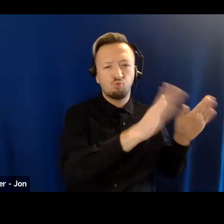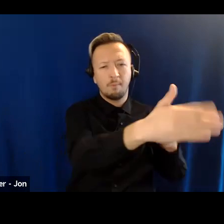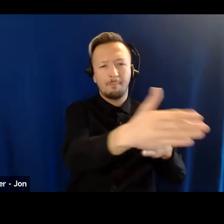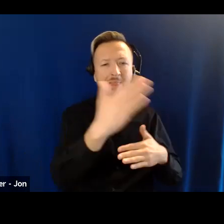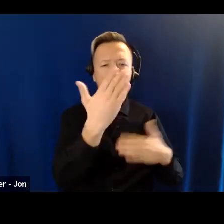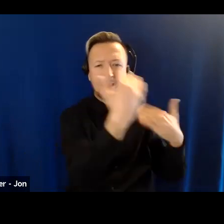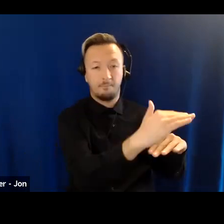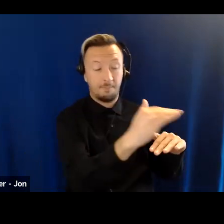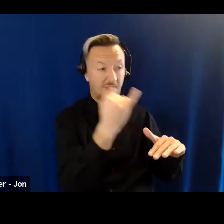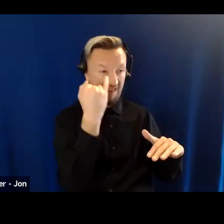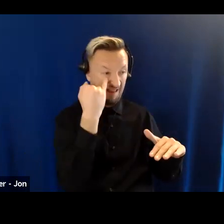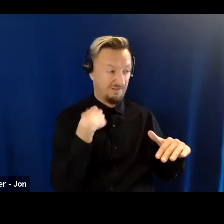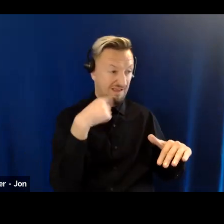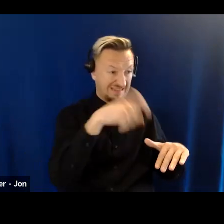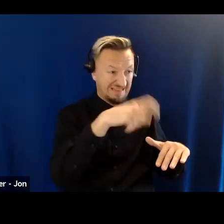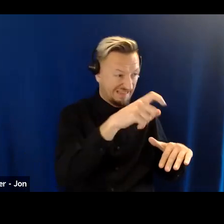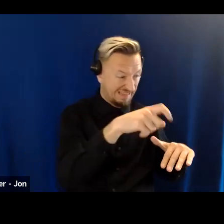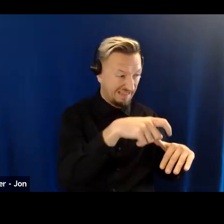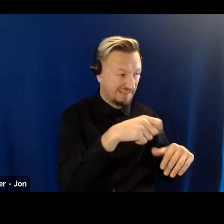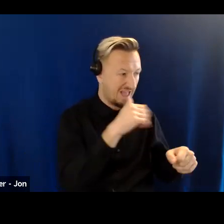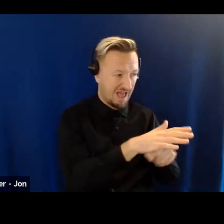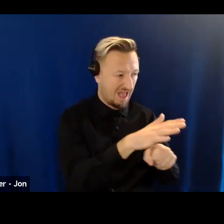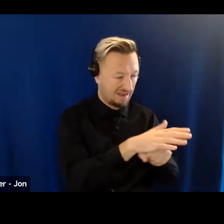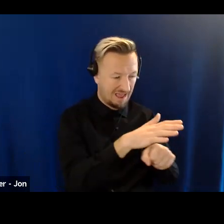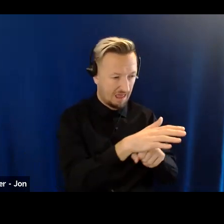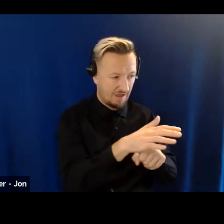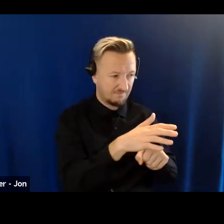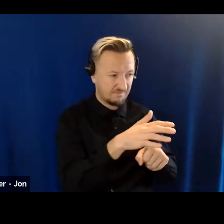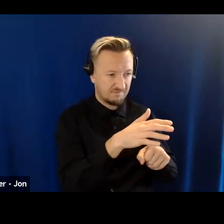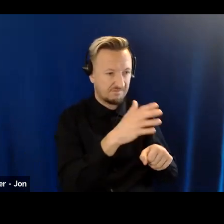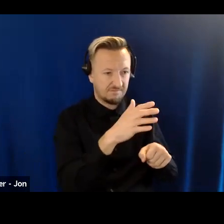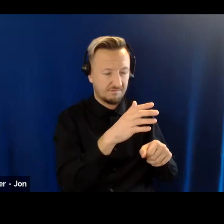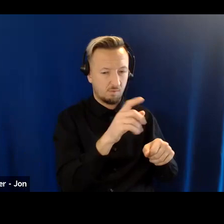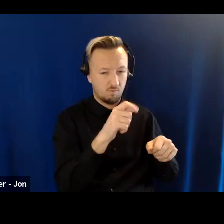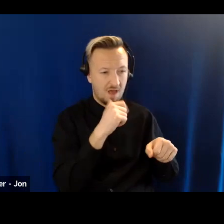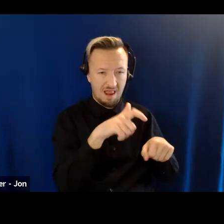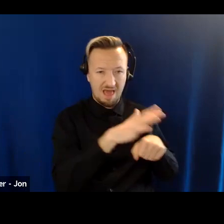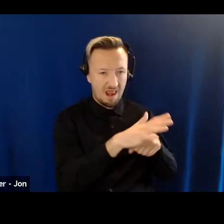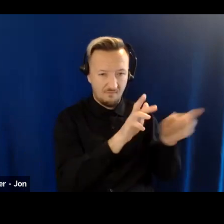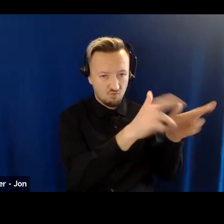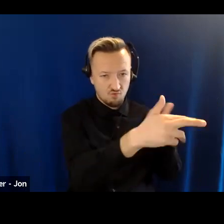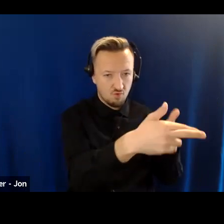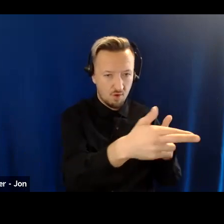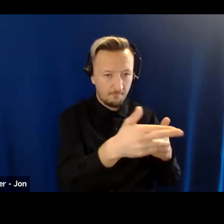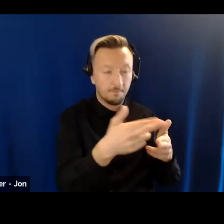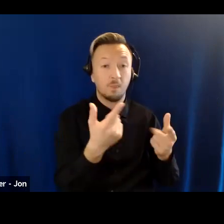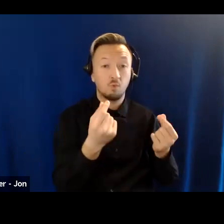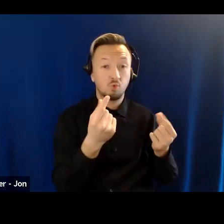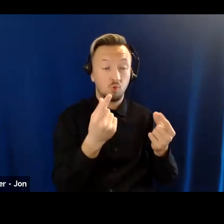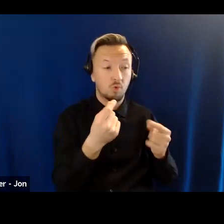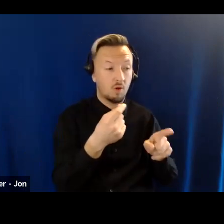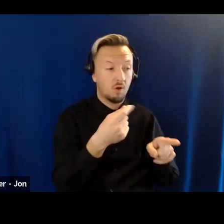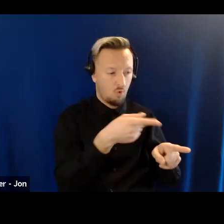displace people in acute care hospital beds and move them into nursing